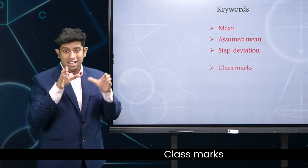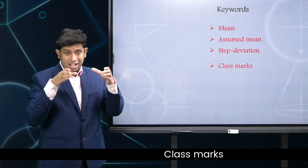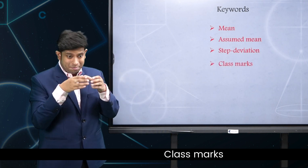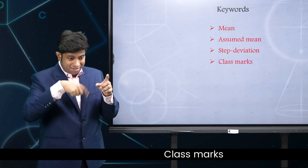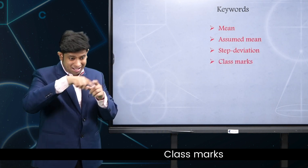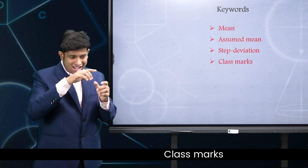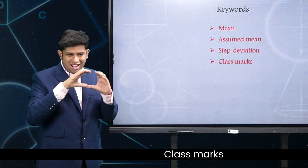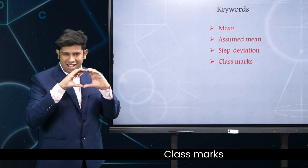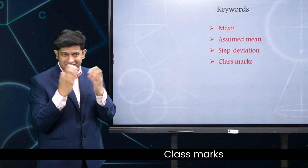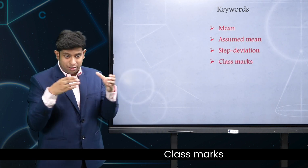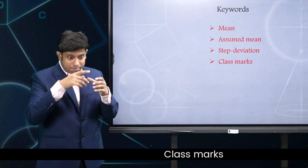class marks,